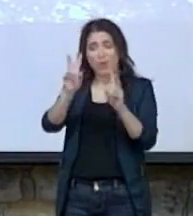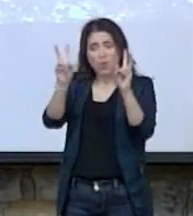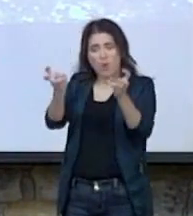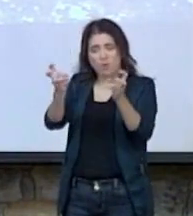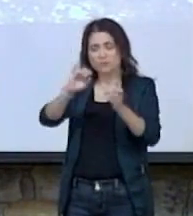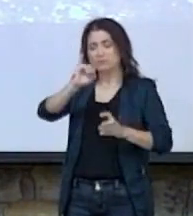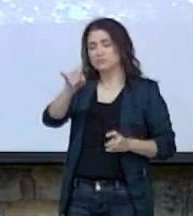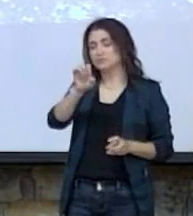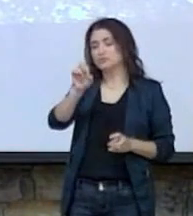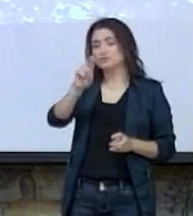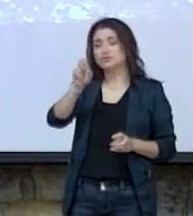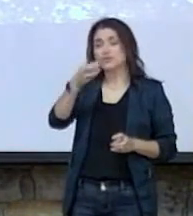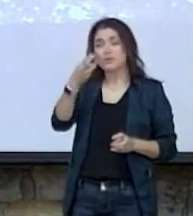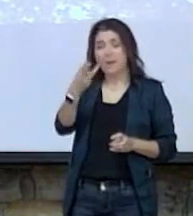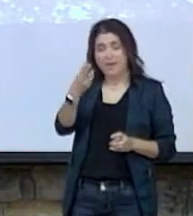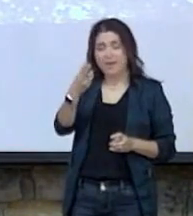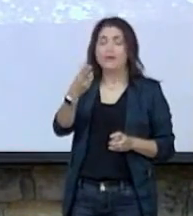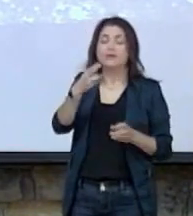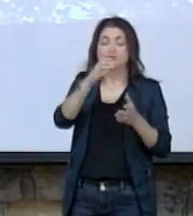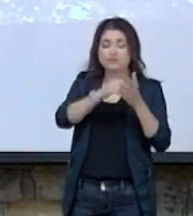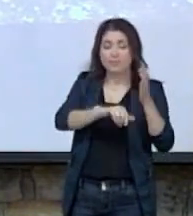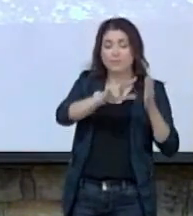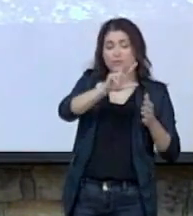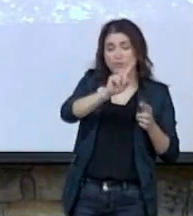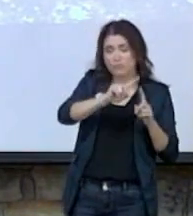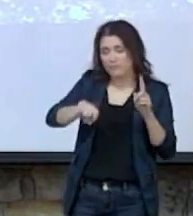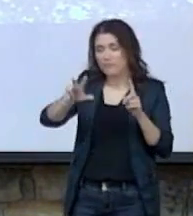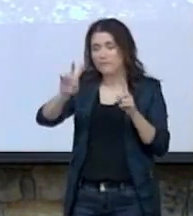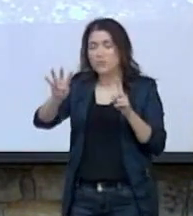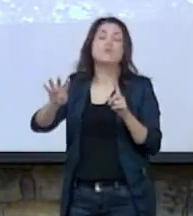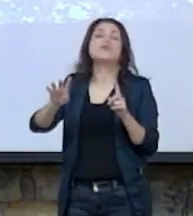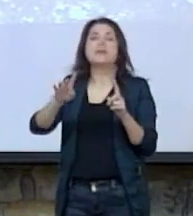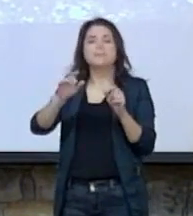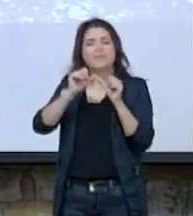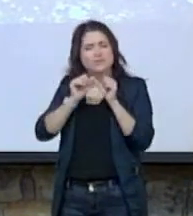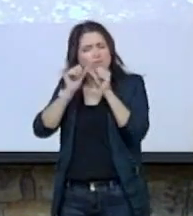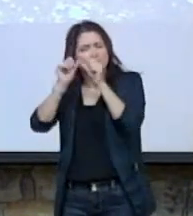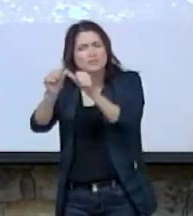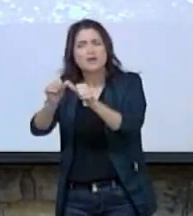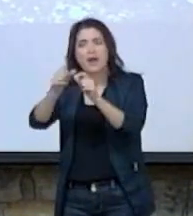chapter 31, verses 31 through 34. But then he goes on to